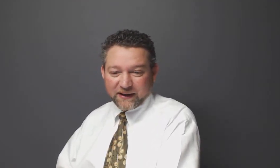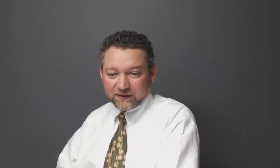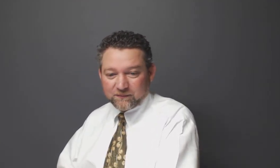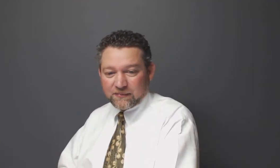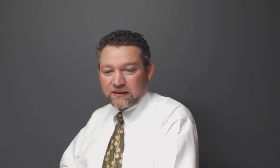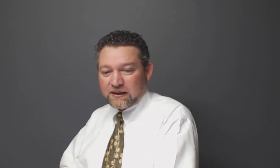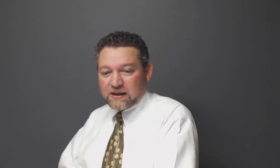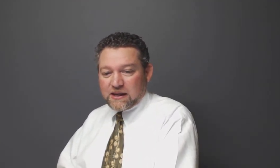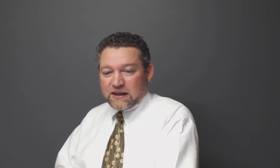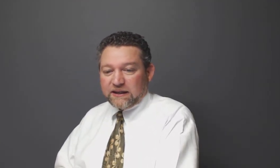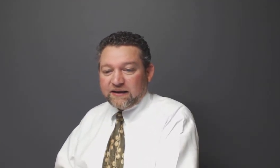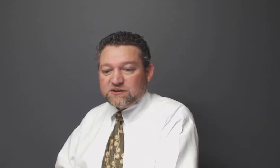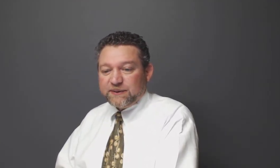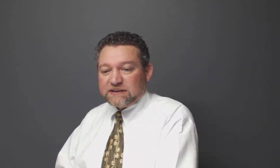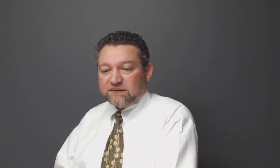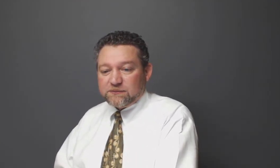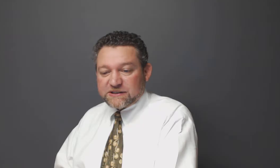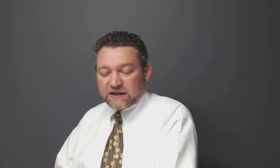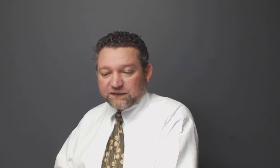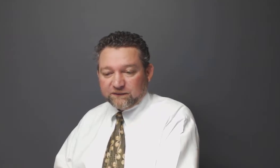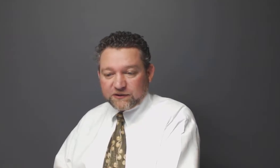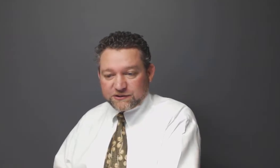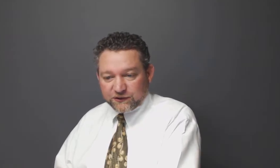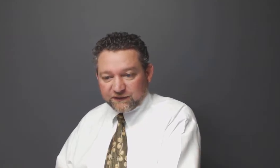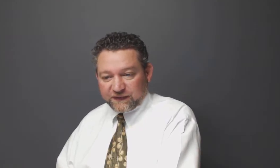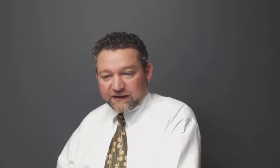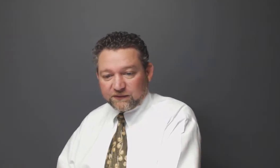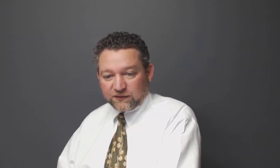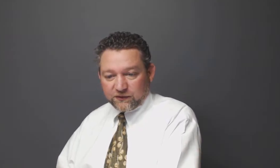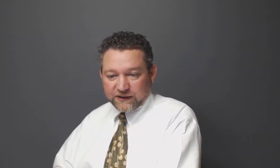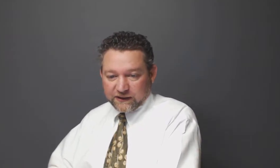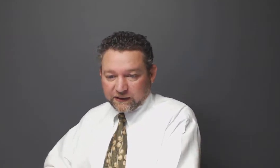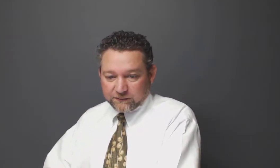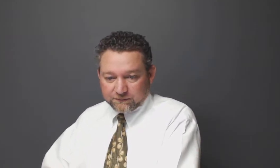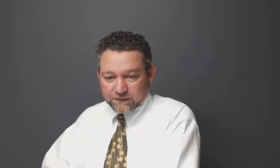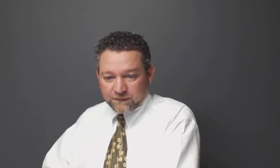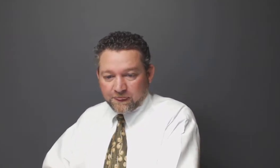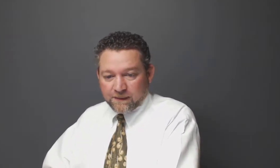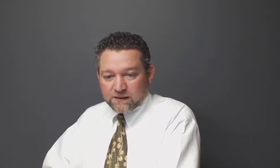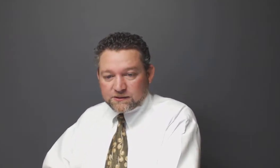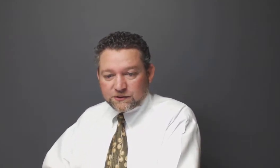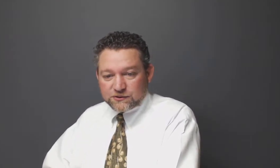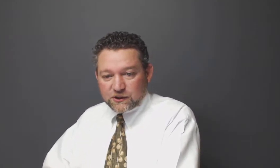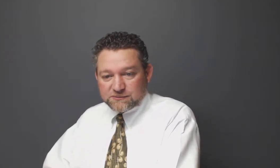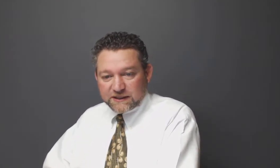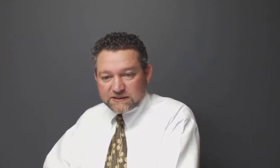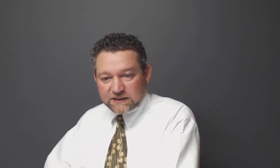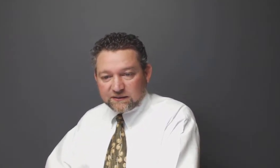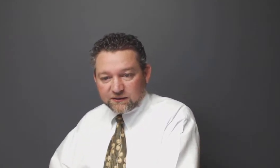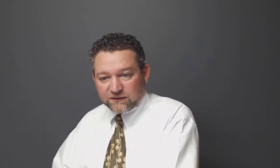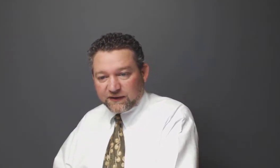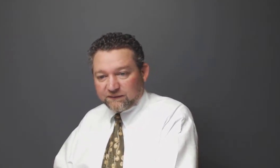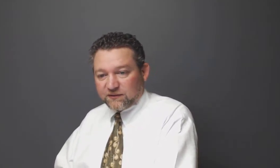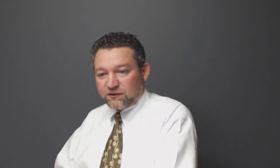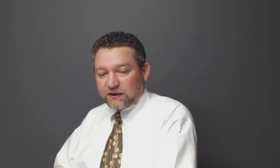back. David speaks of himself in verse 35 to 39. So Psalms